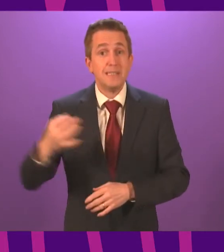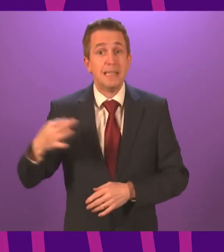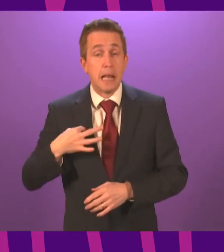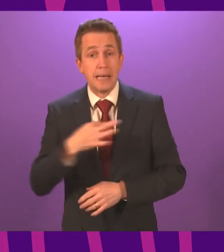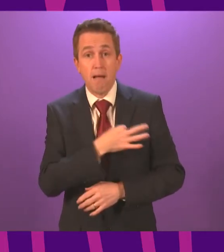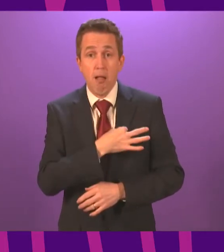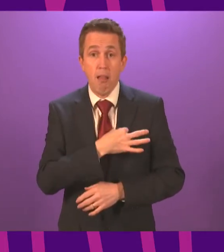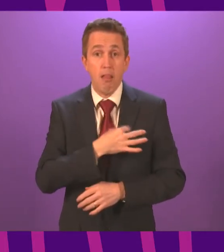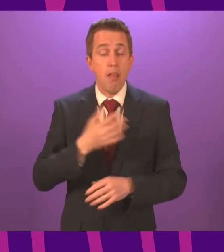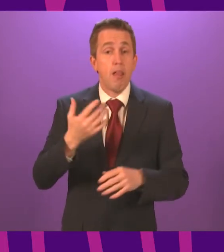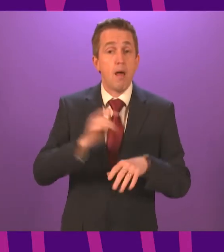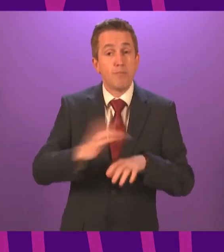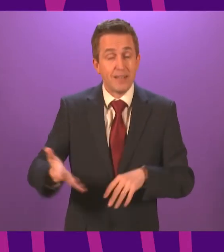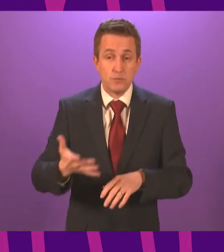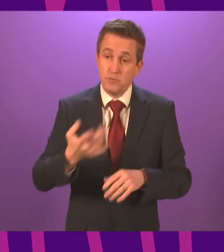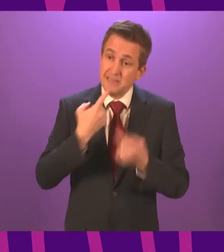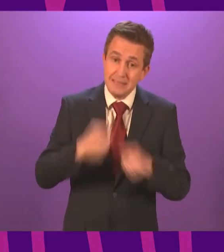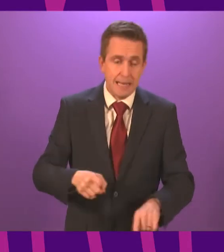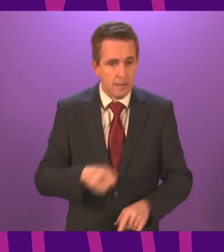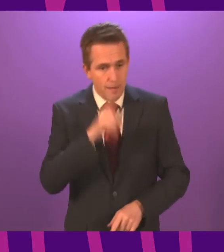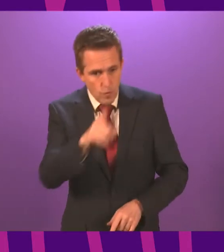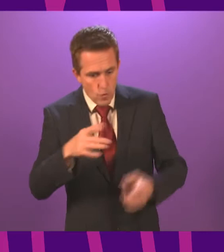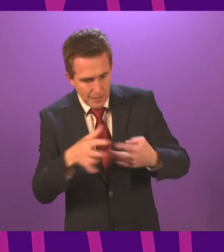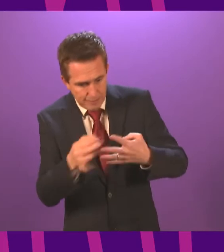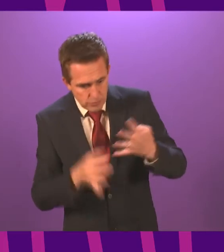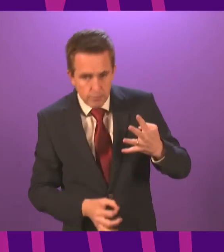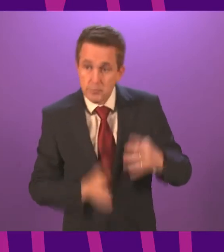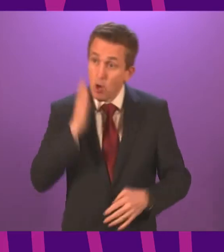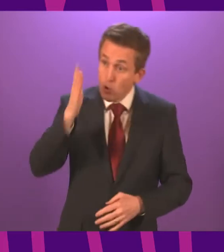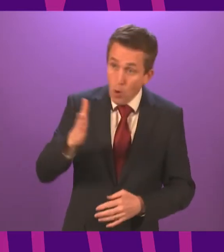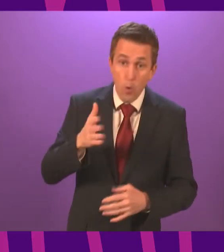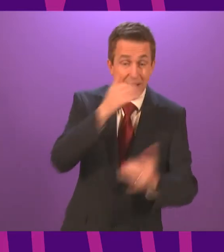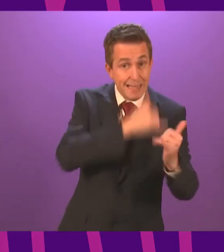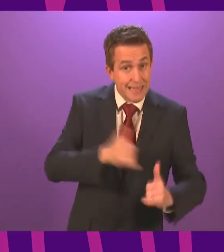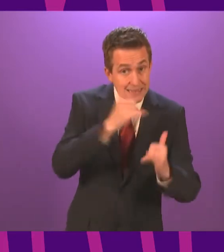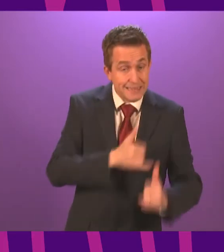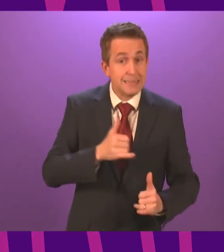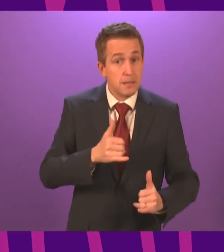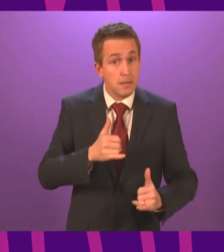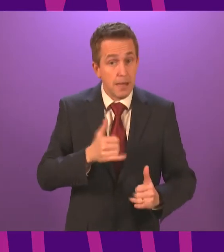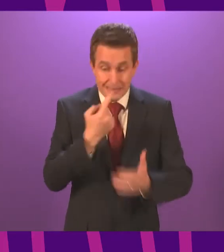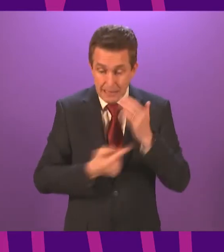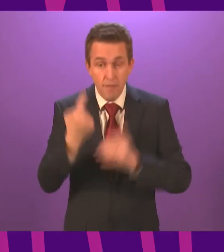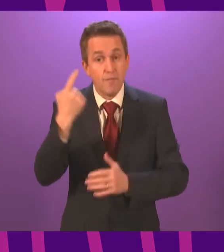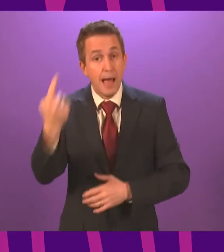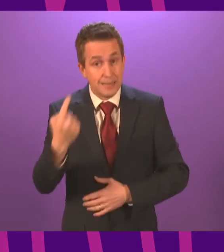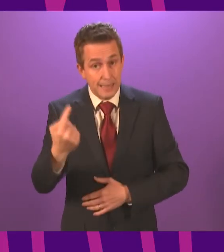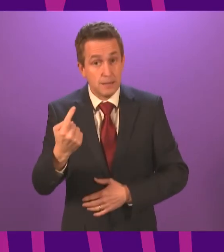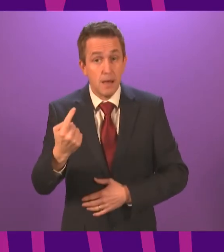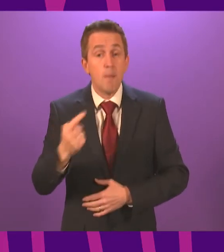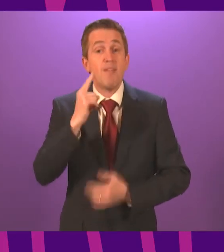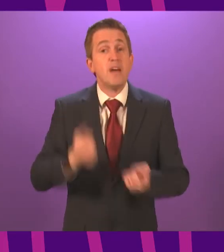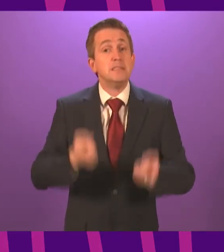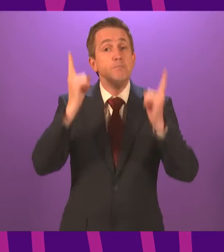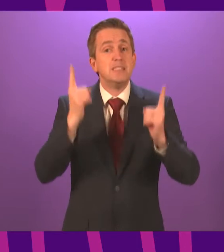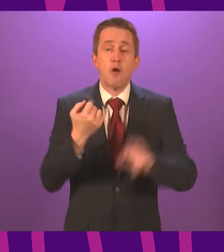after night on TV that if you have symptoms, then get a test and self-isolate. What the First Minister consistently refused to do for months